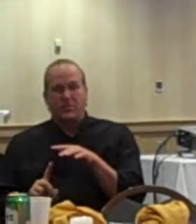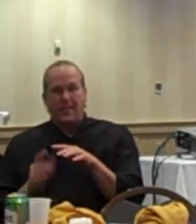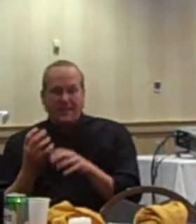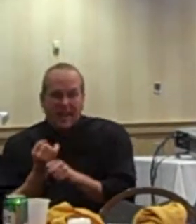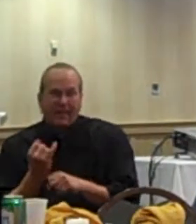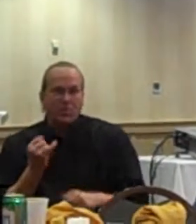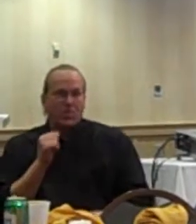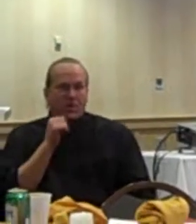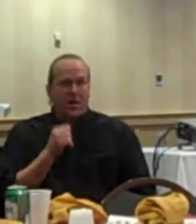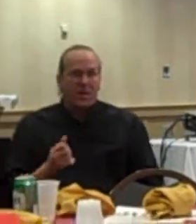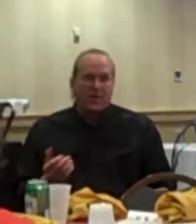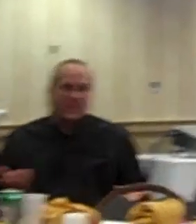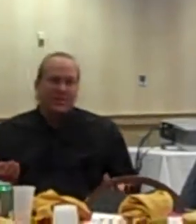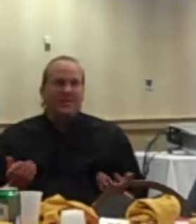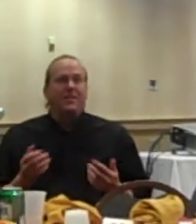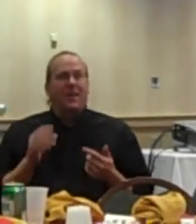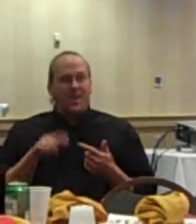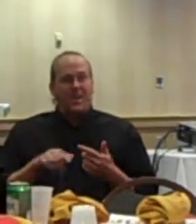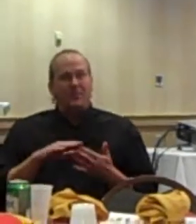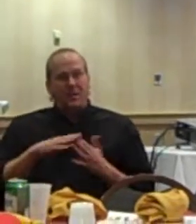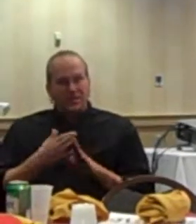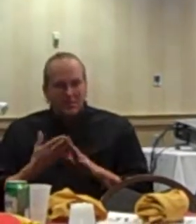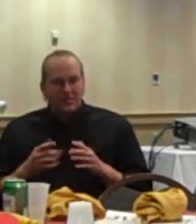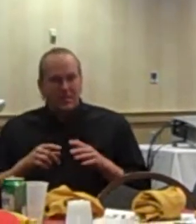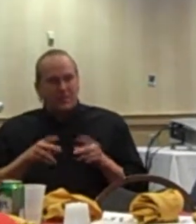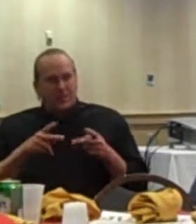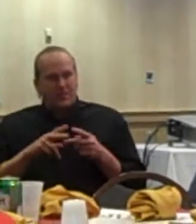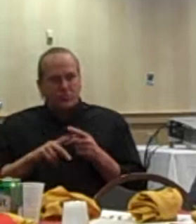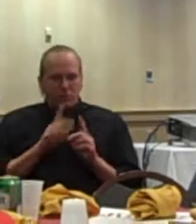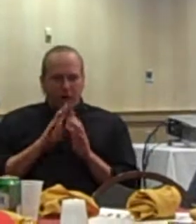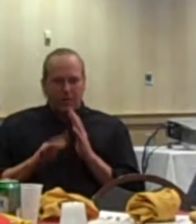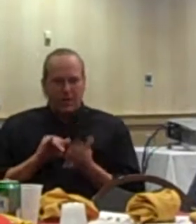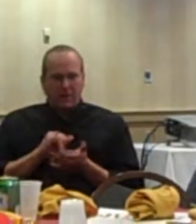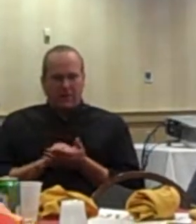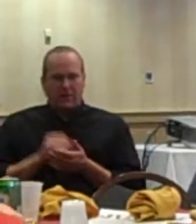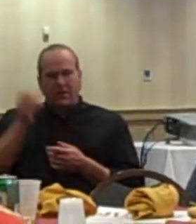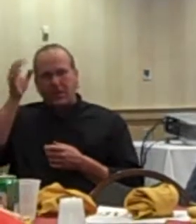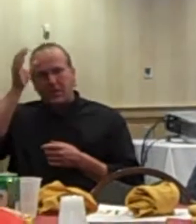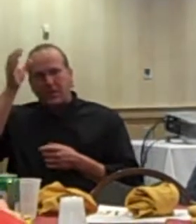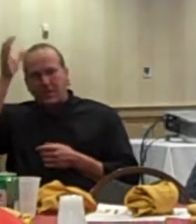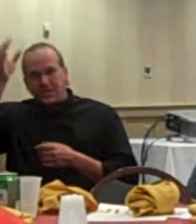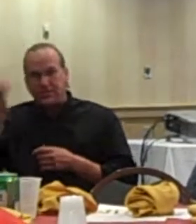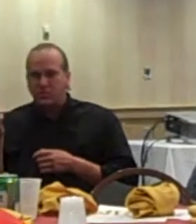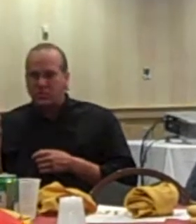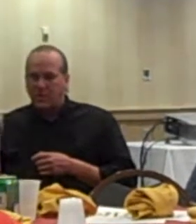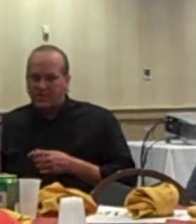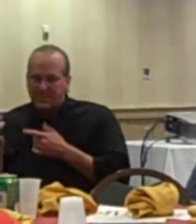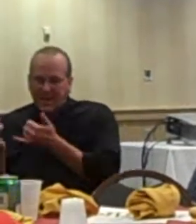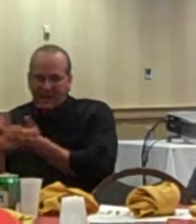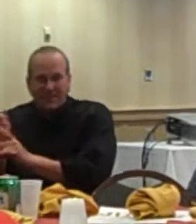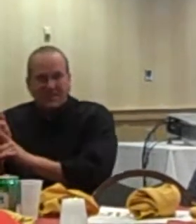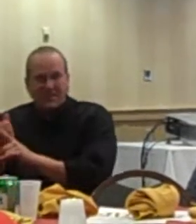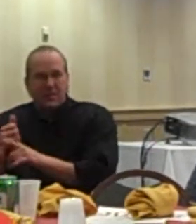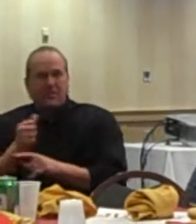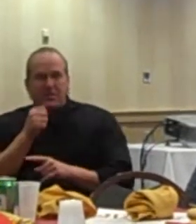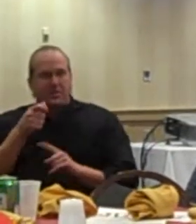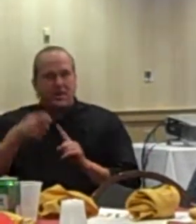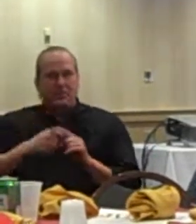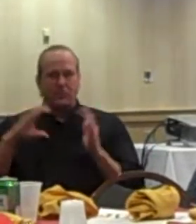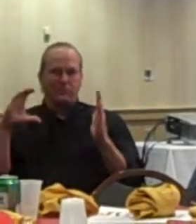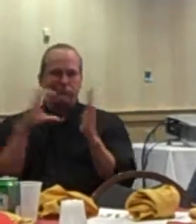not, and that lead to interesting conversations. So I don't think conceptual understanding always has to be kind of like extended